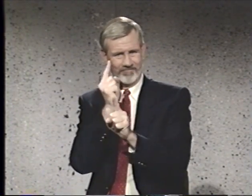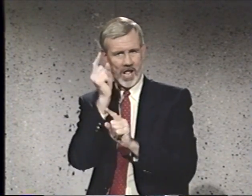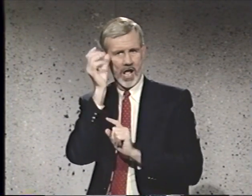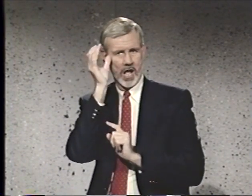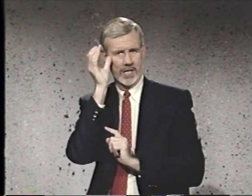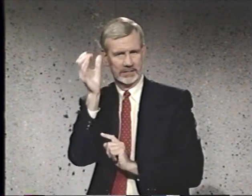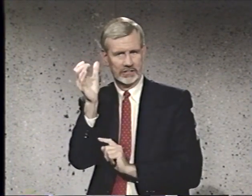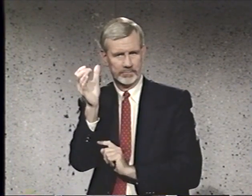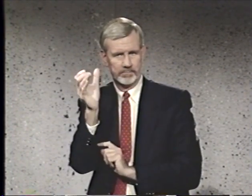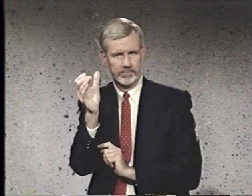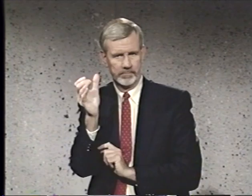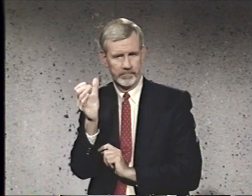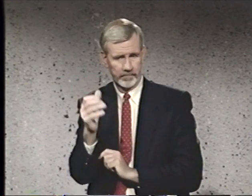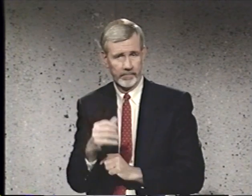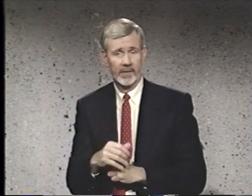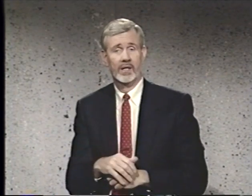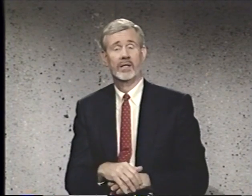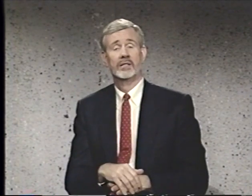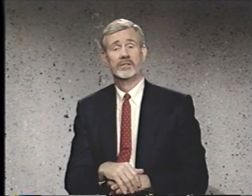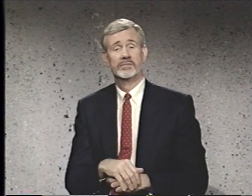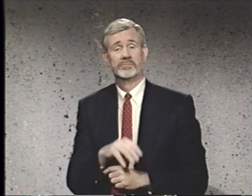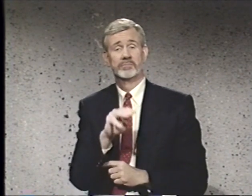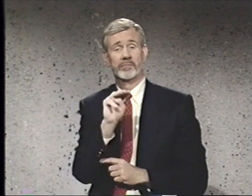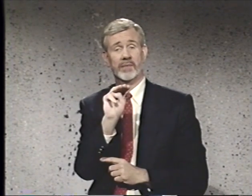their correct concepts.